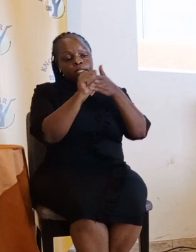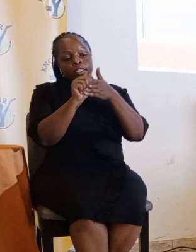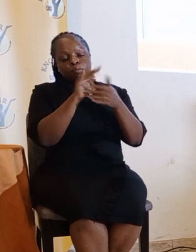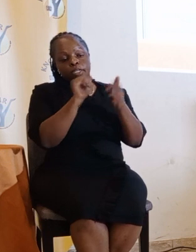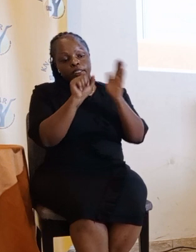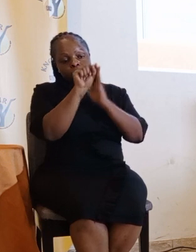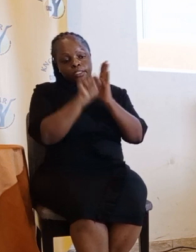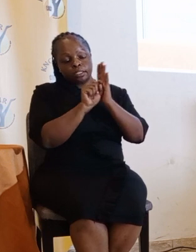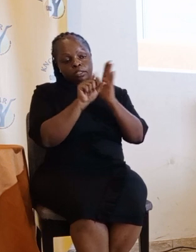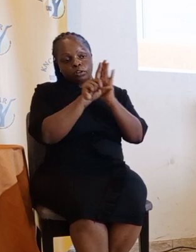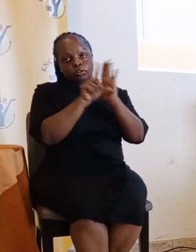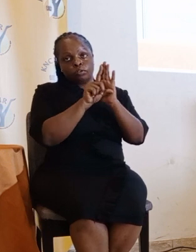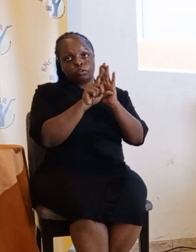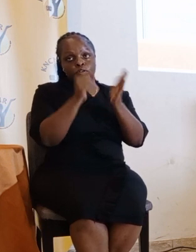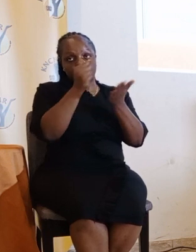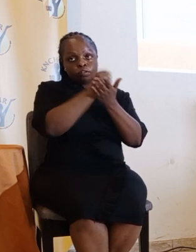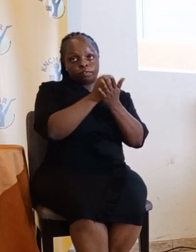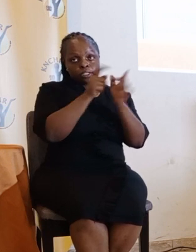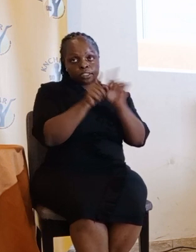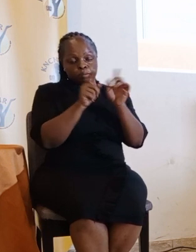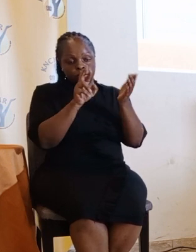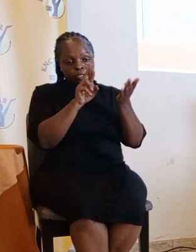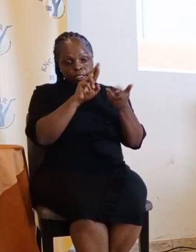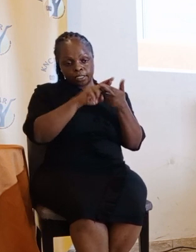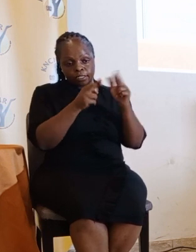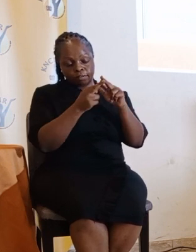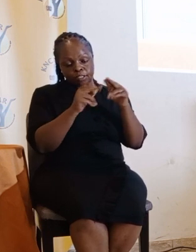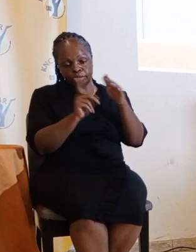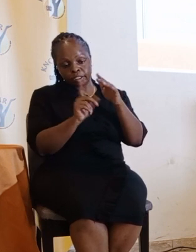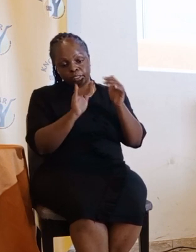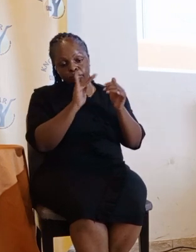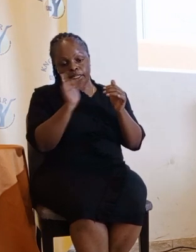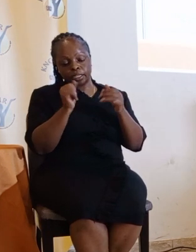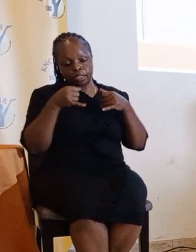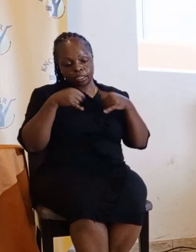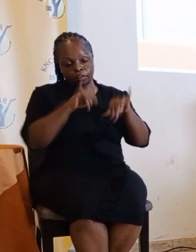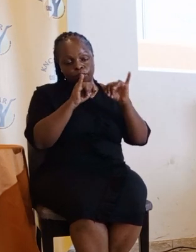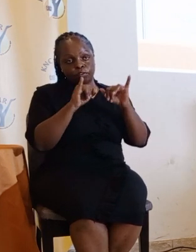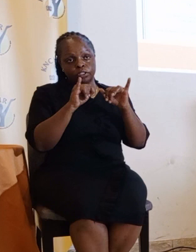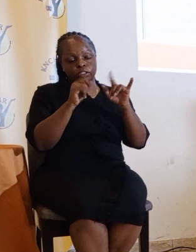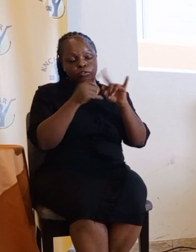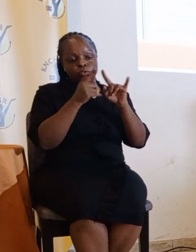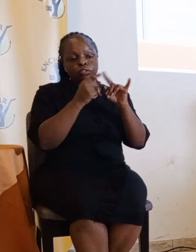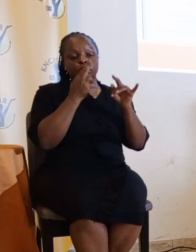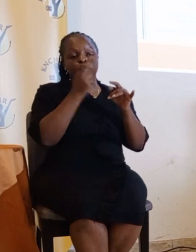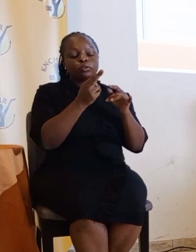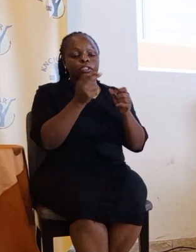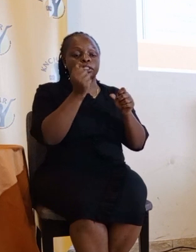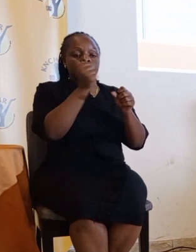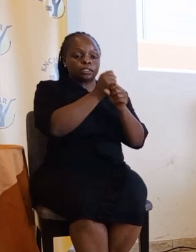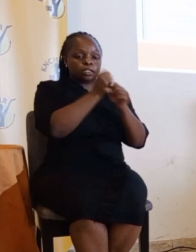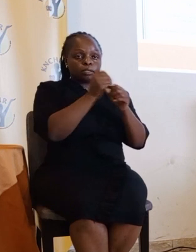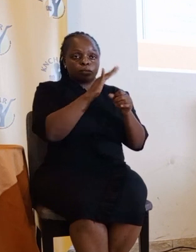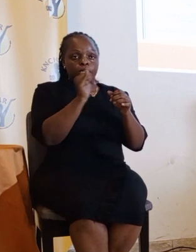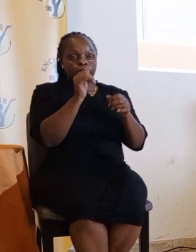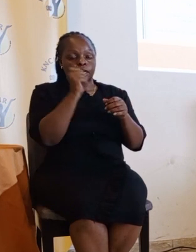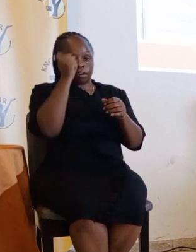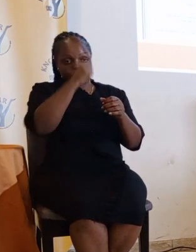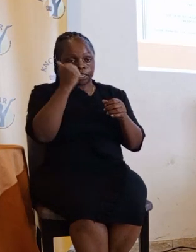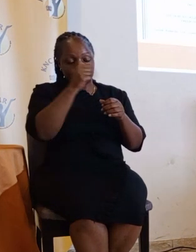Law Office and relevant ministries for the efforts in abiding by Kenyans' reporting obligations at the African